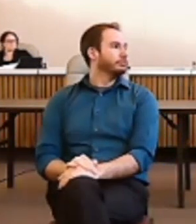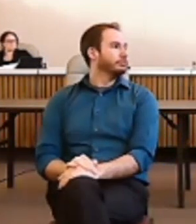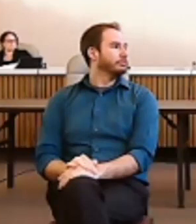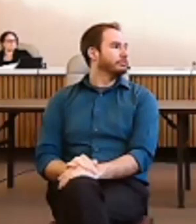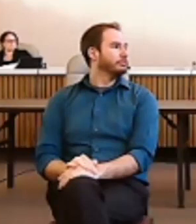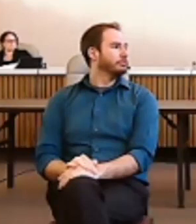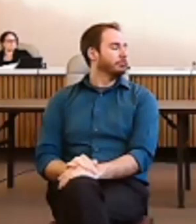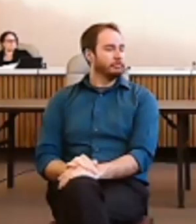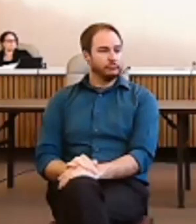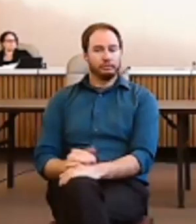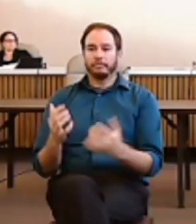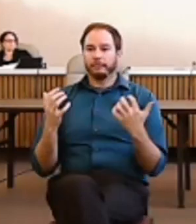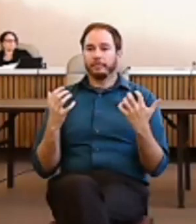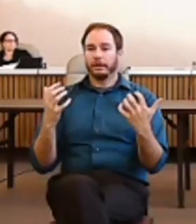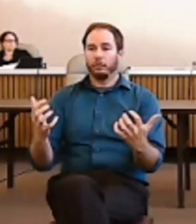Anybody else in the room?